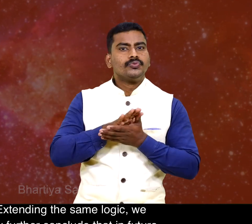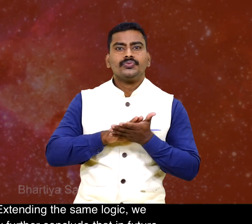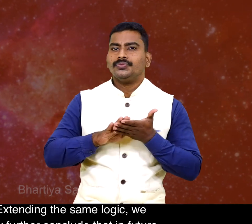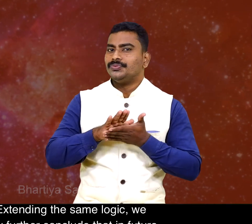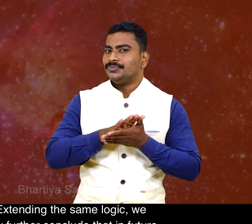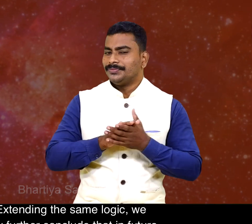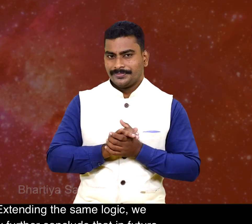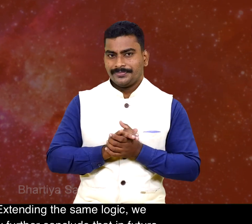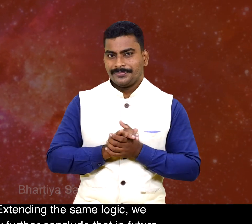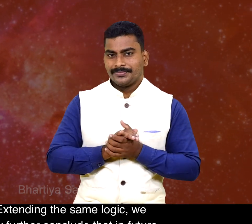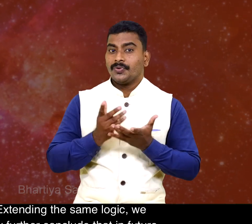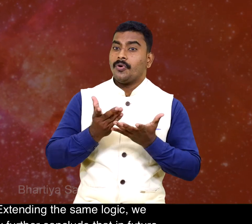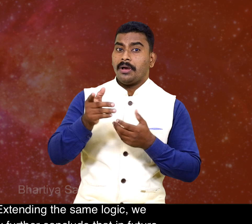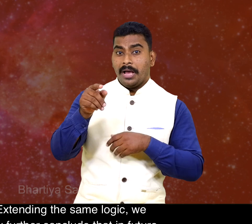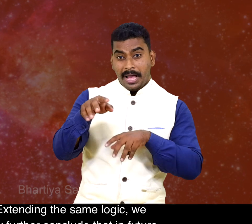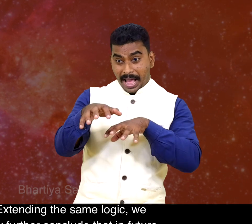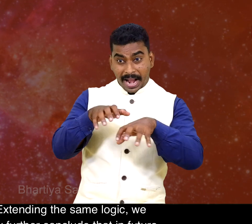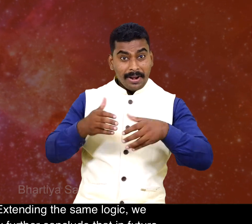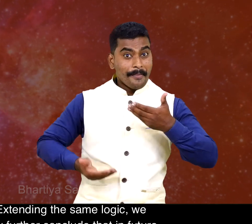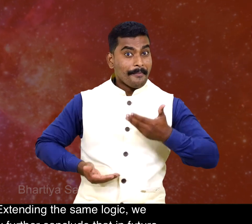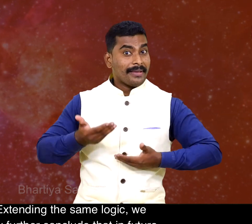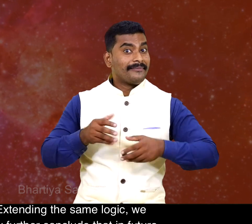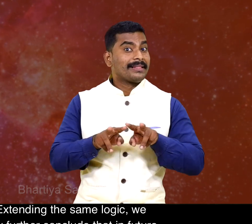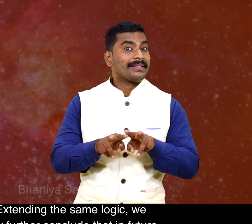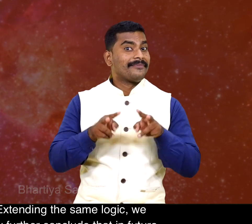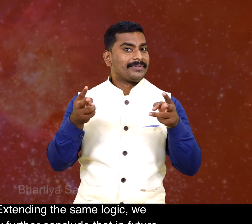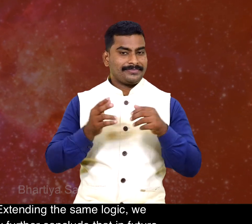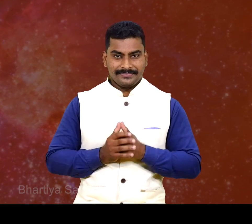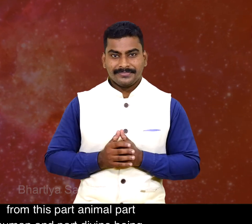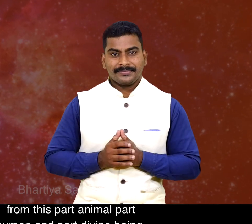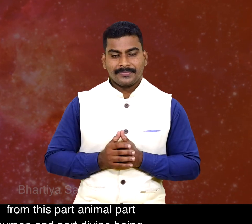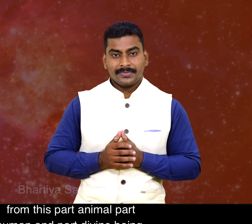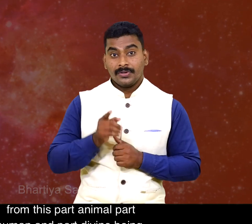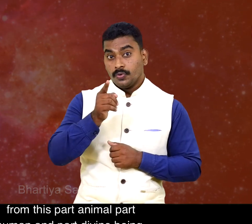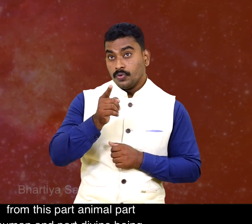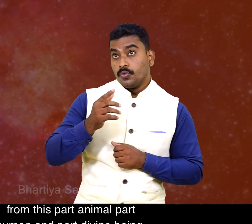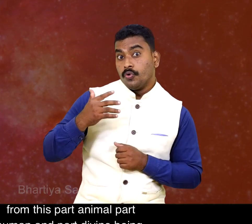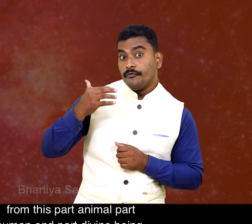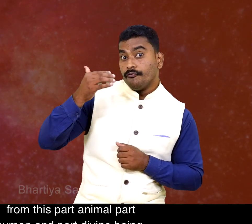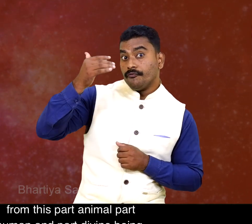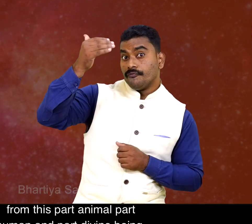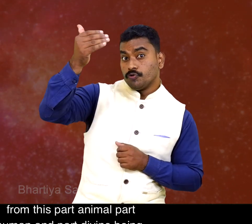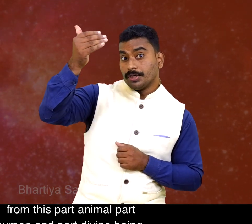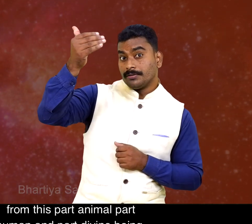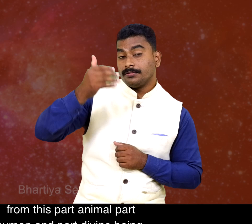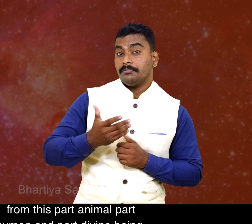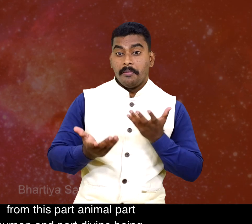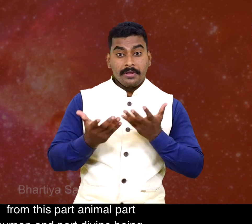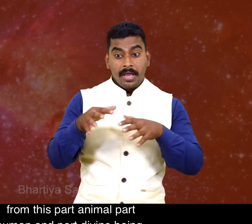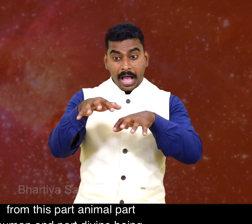Extending the same logic, we may further conclude that in future, from this part animal, part human, and part divine